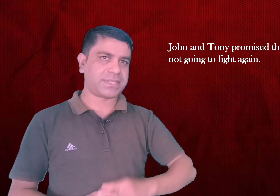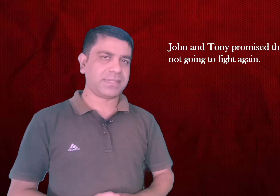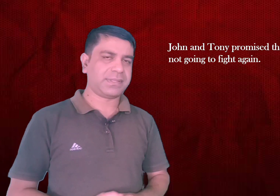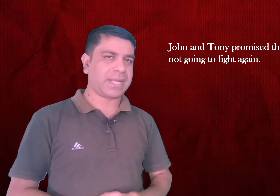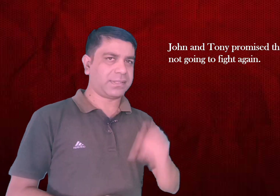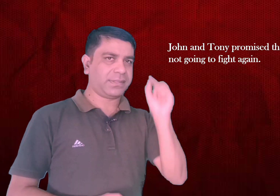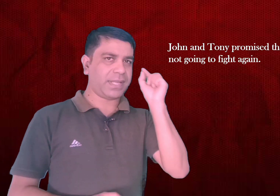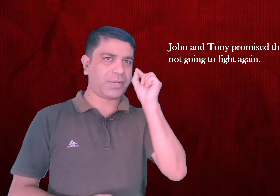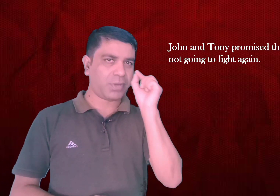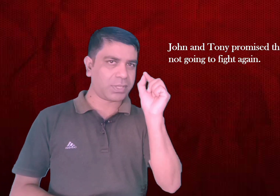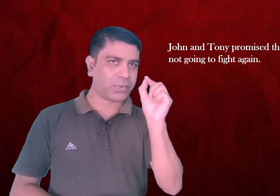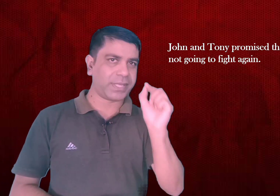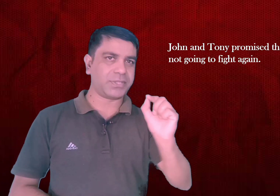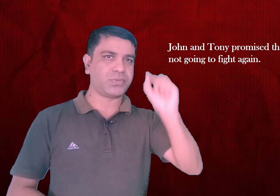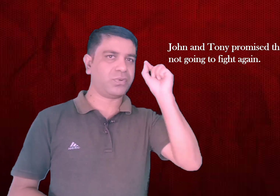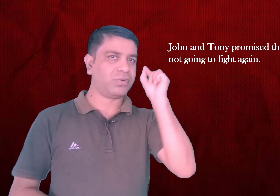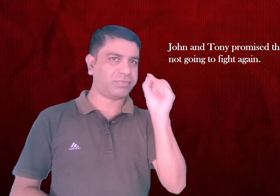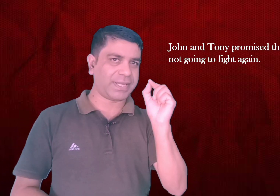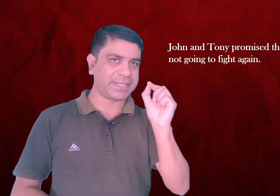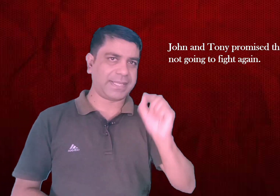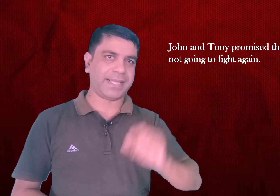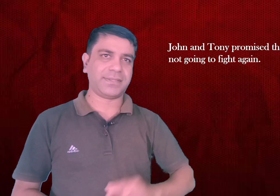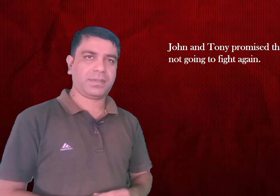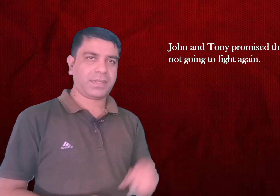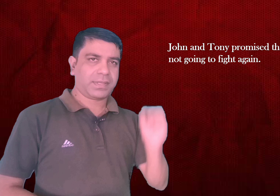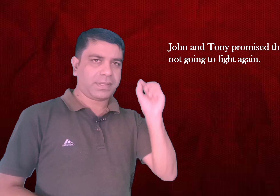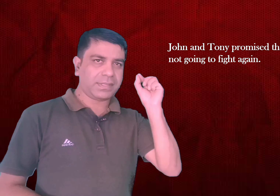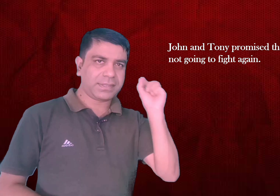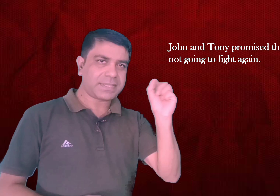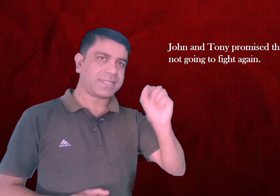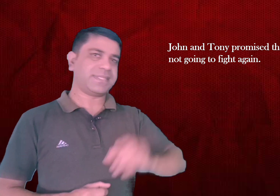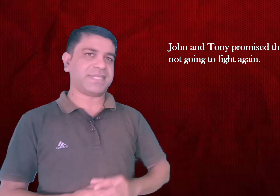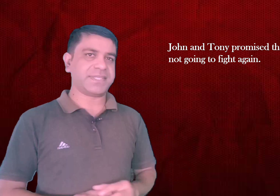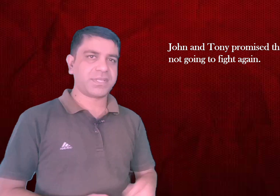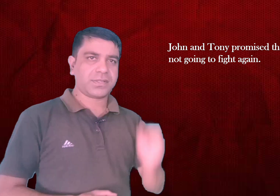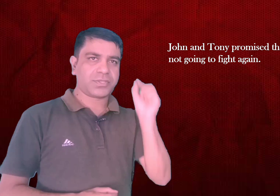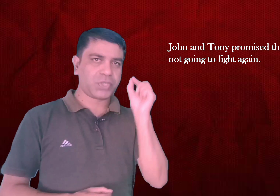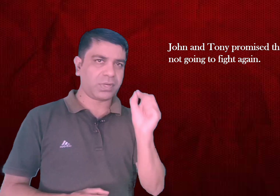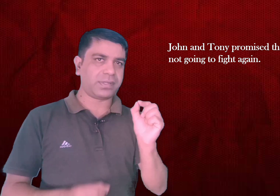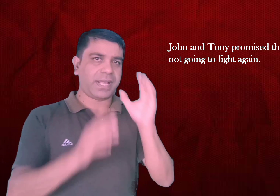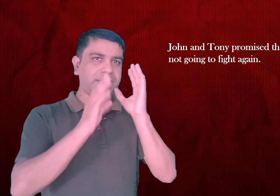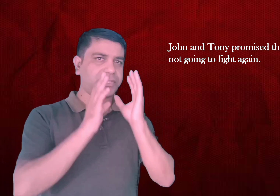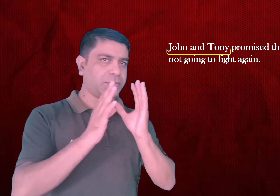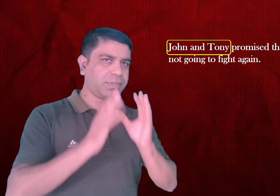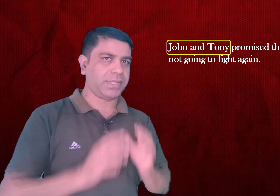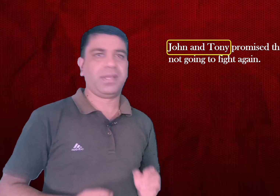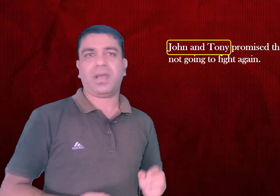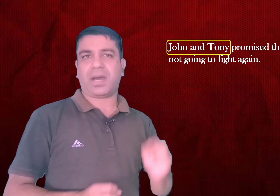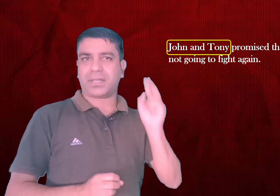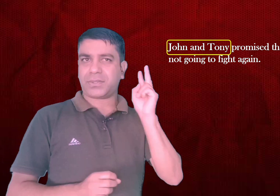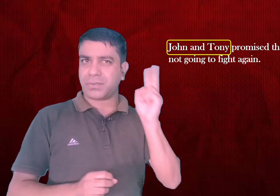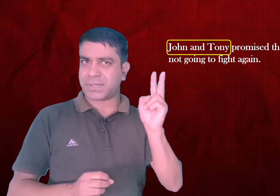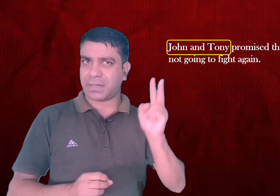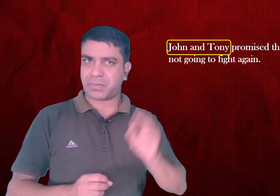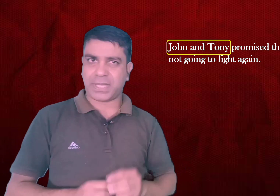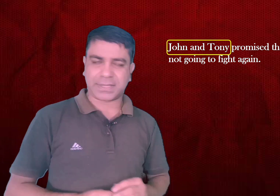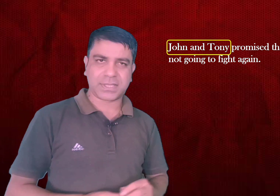promised that they are not going to fight again. In this sentence, John and Tony are two subjects